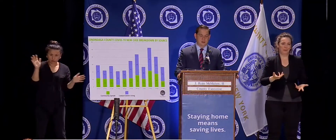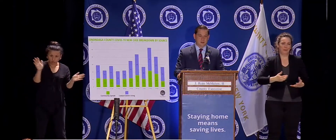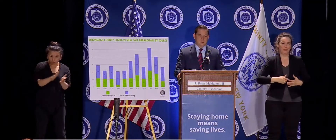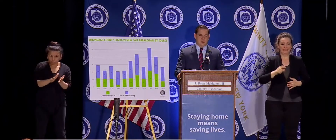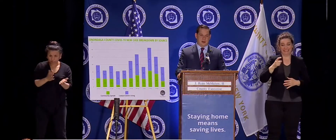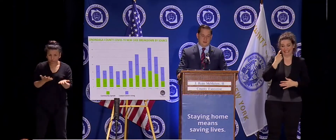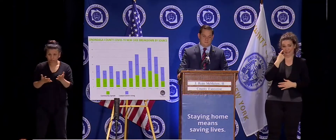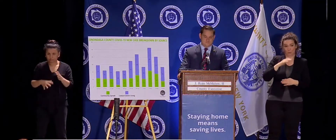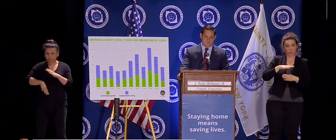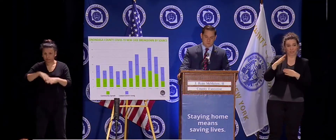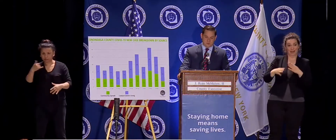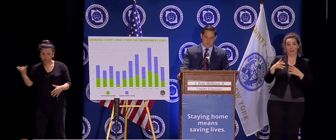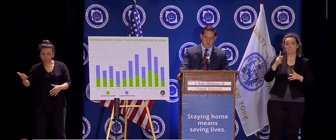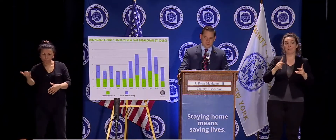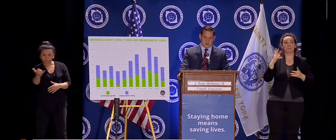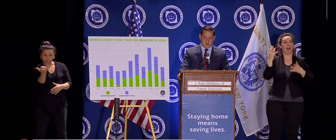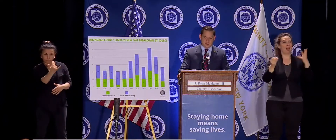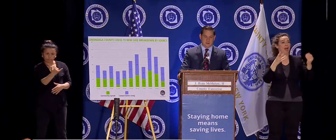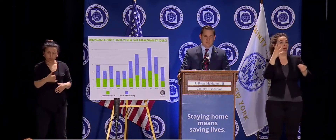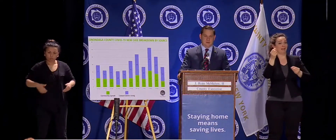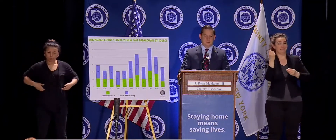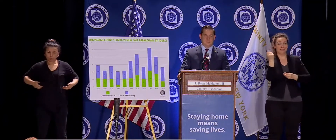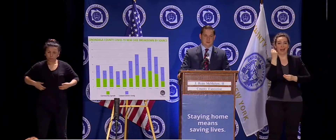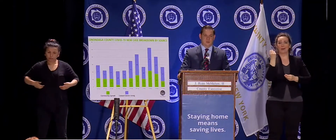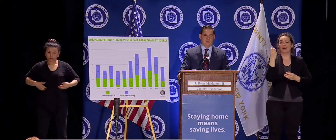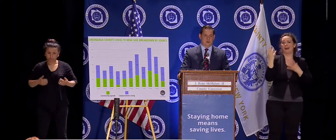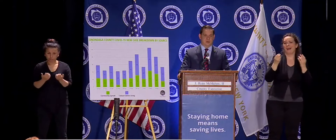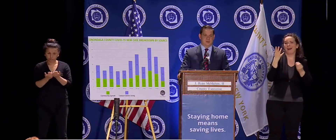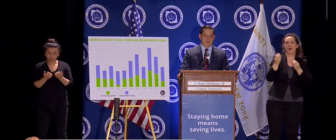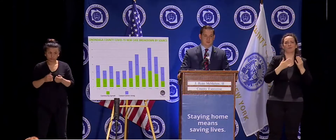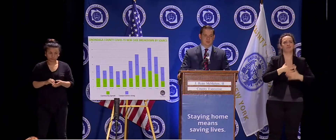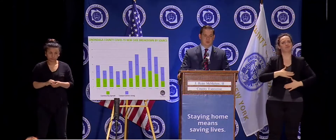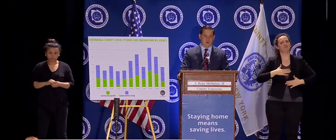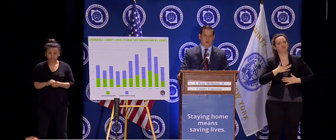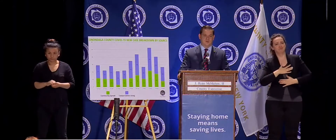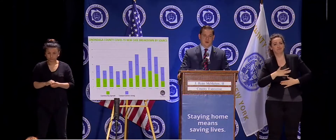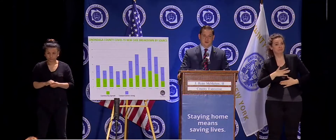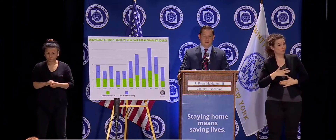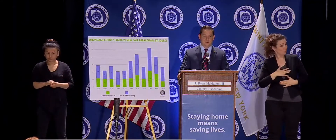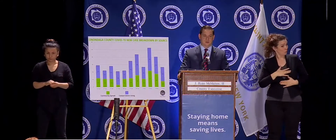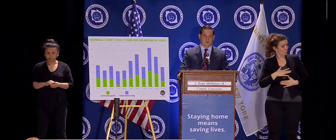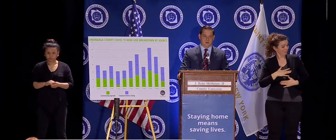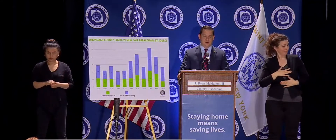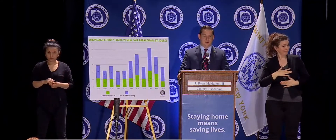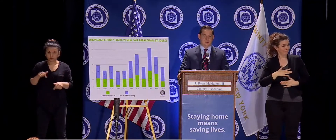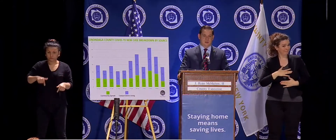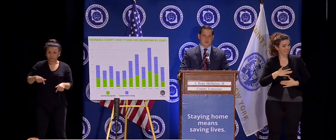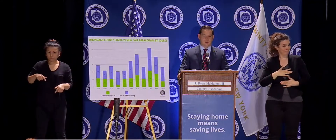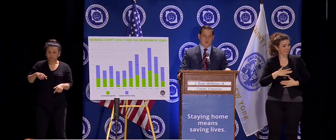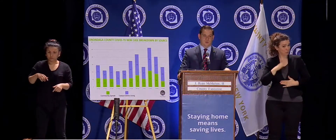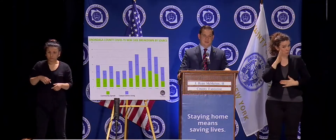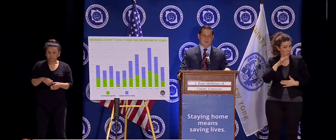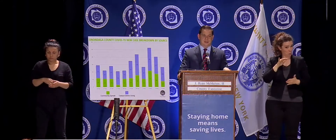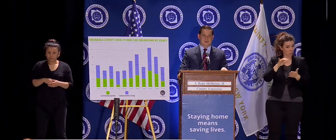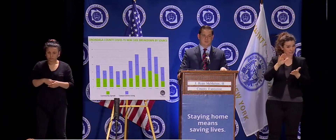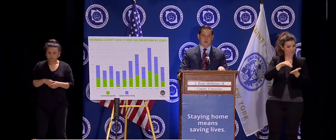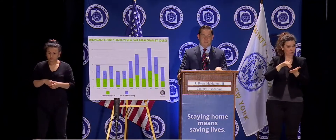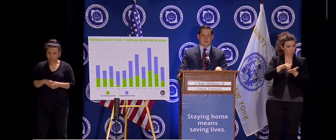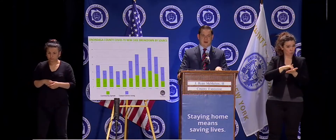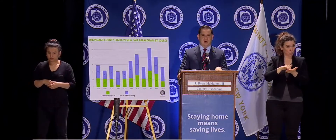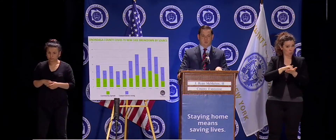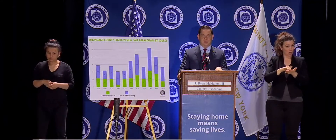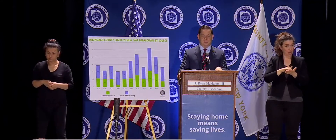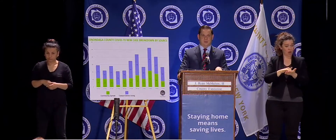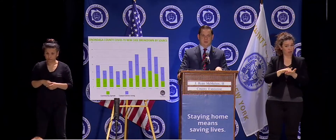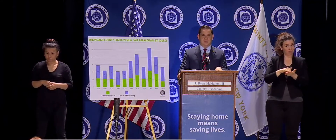weekend. There's nothing like summer in Central New York and fall in Central New York. So we need, for our